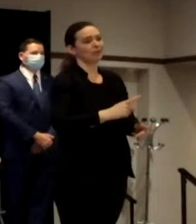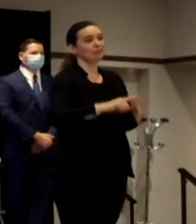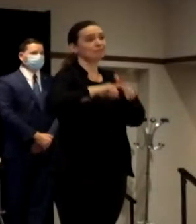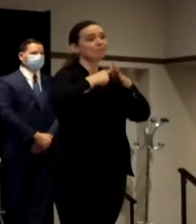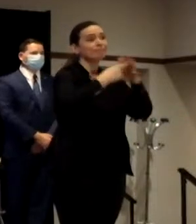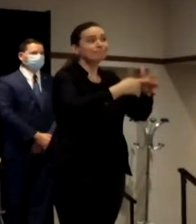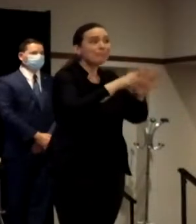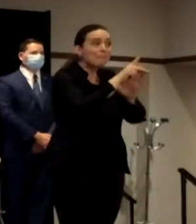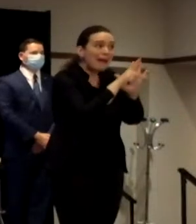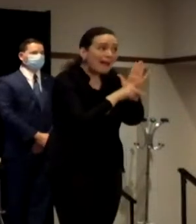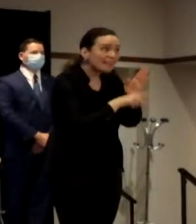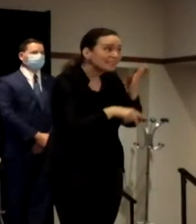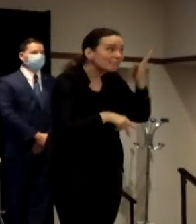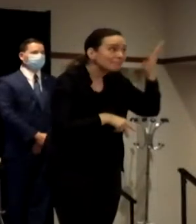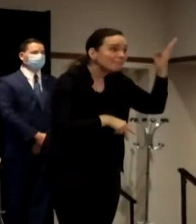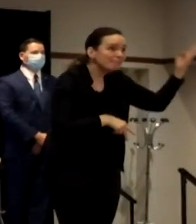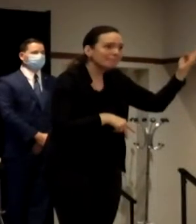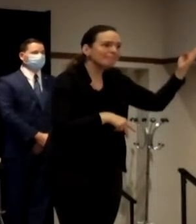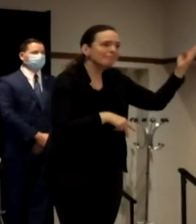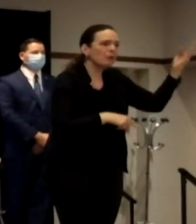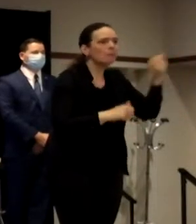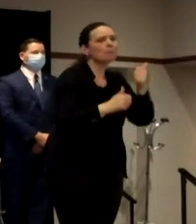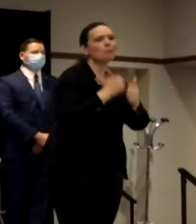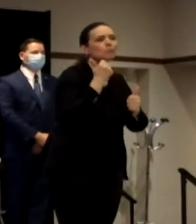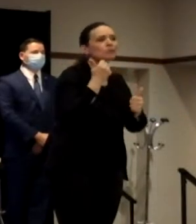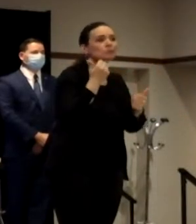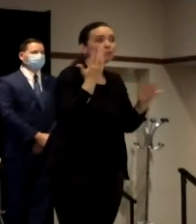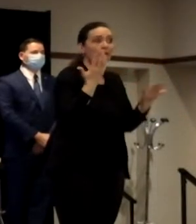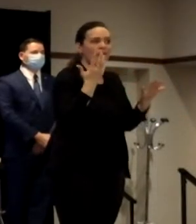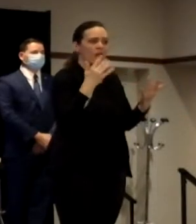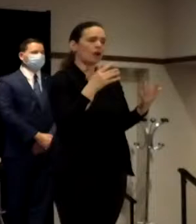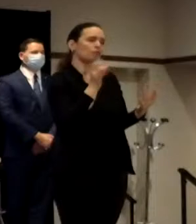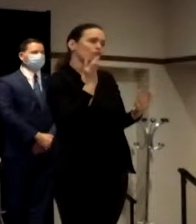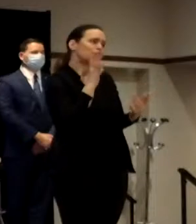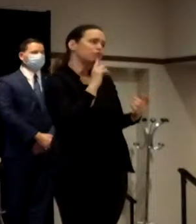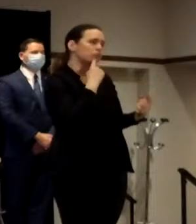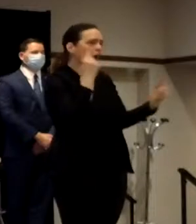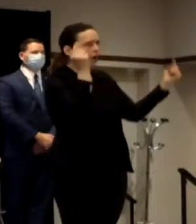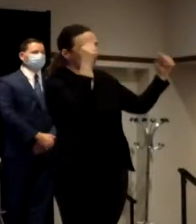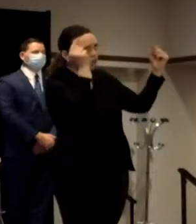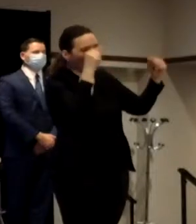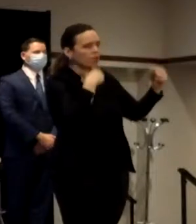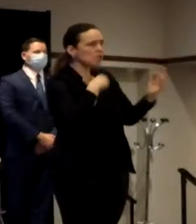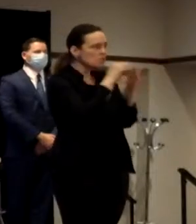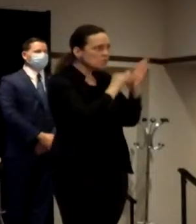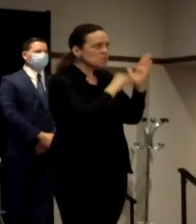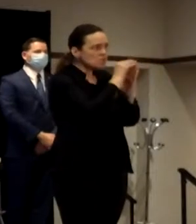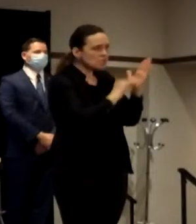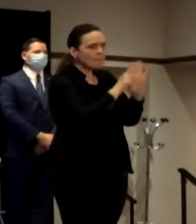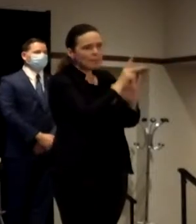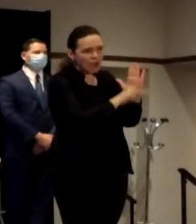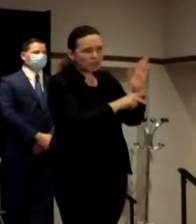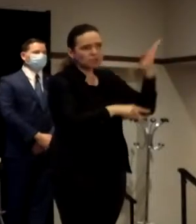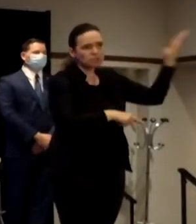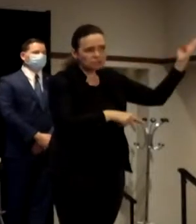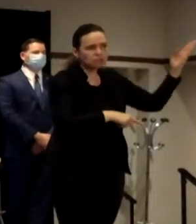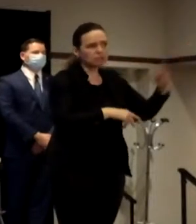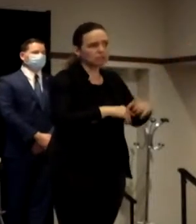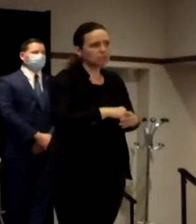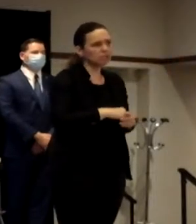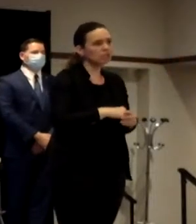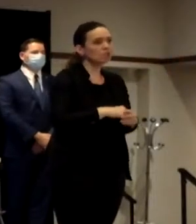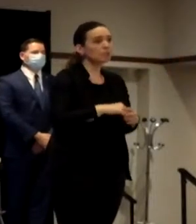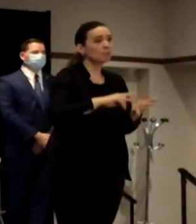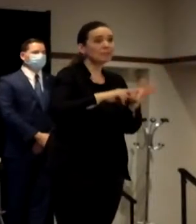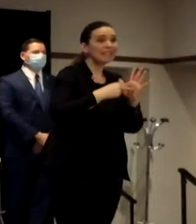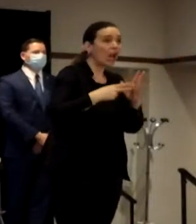policy is most of the time is a little headache at times, but it has to be thoughtfully done, not in a rush, because you really don't